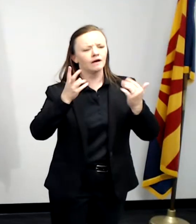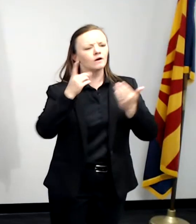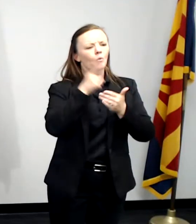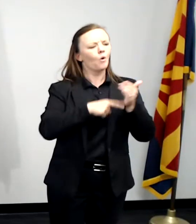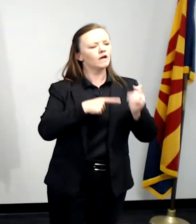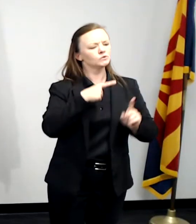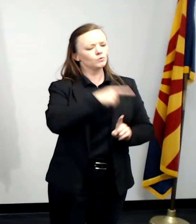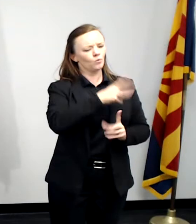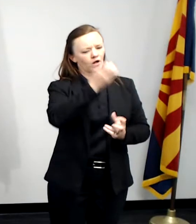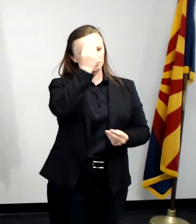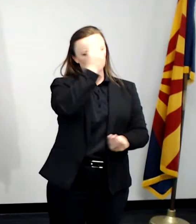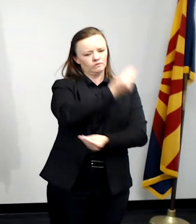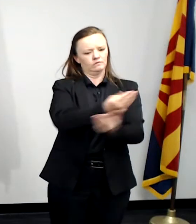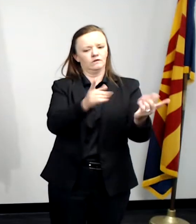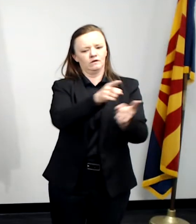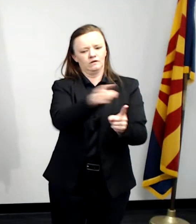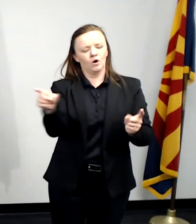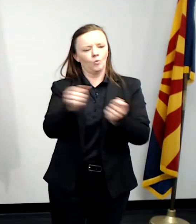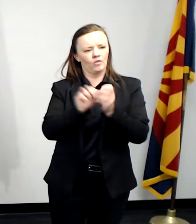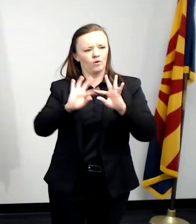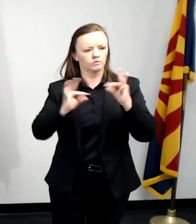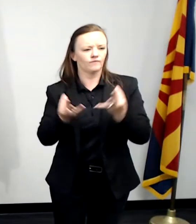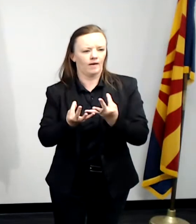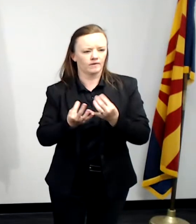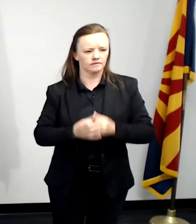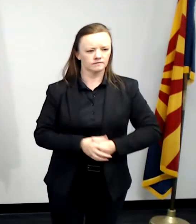to know from what you're seeing?